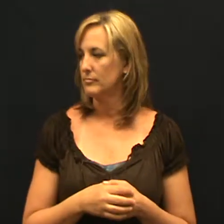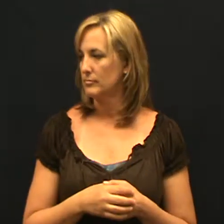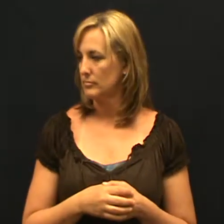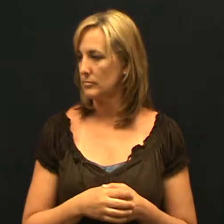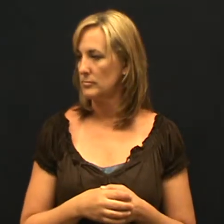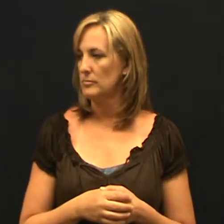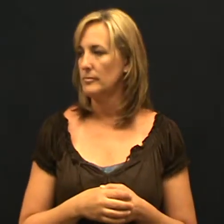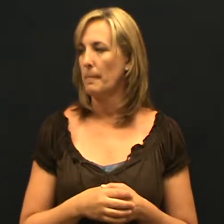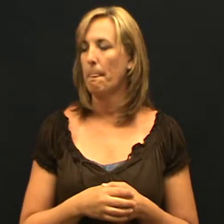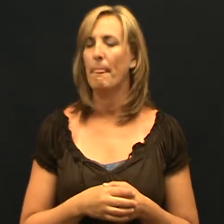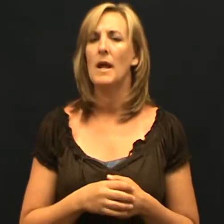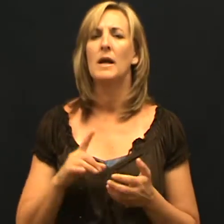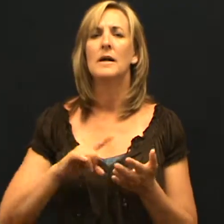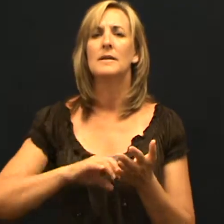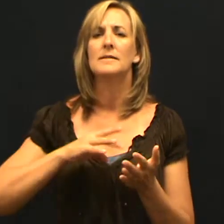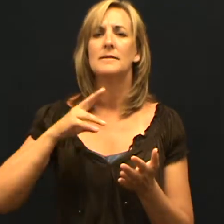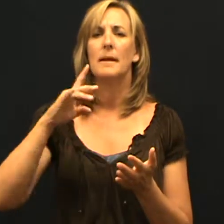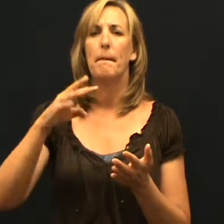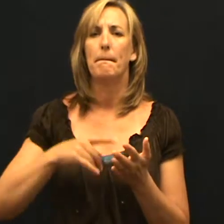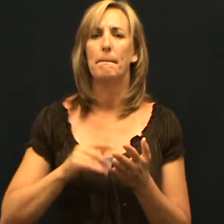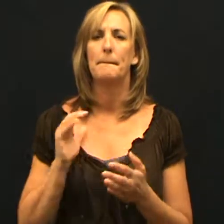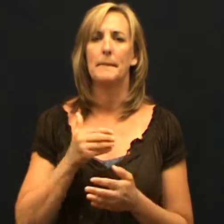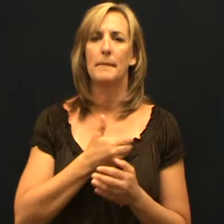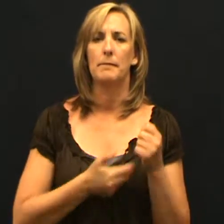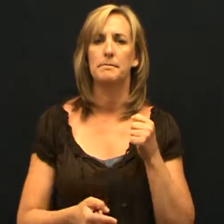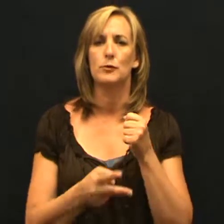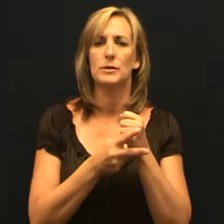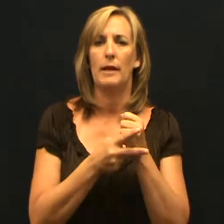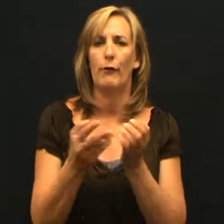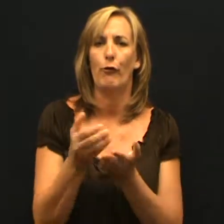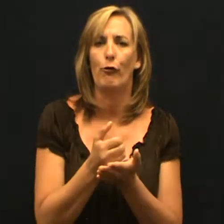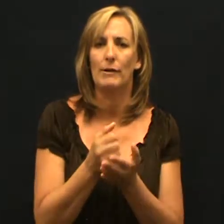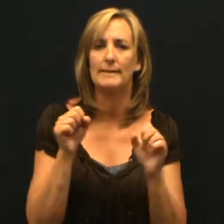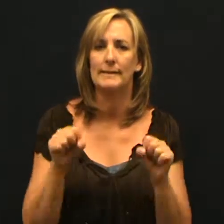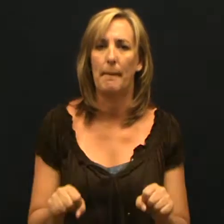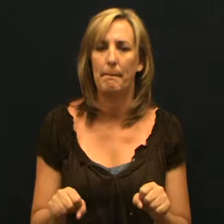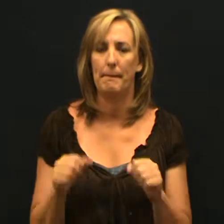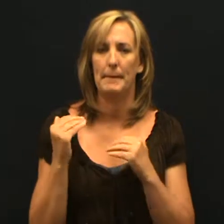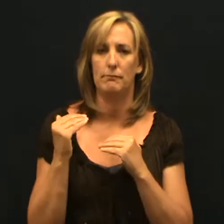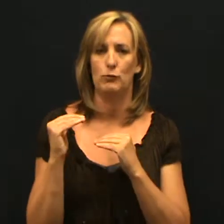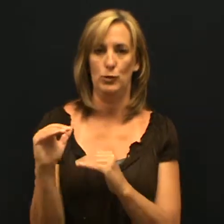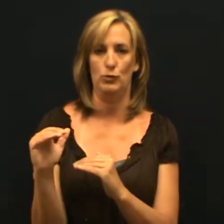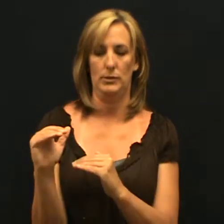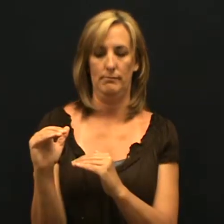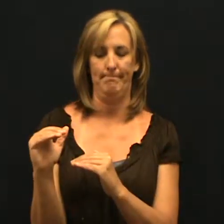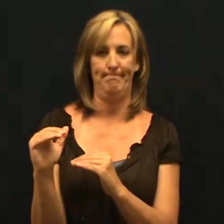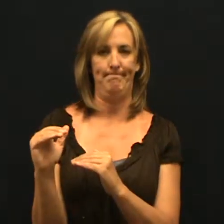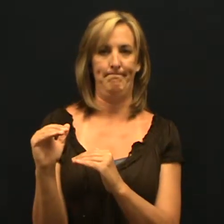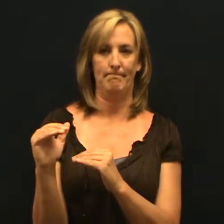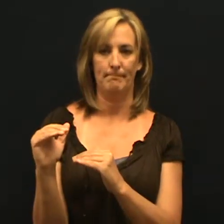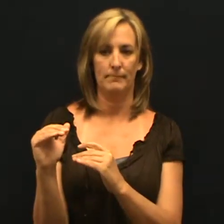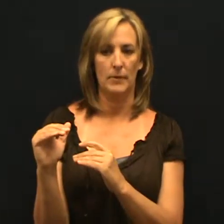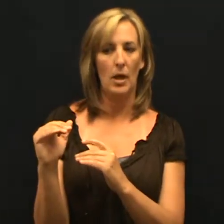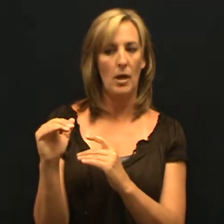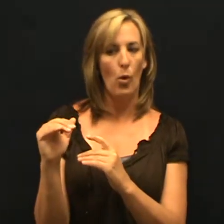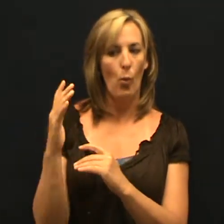And sometimes our retained earnings can be restricted by agreements we make with lenders or